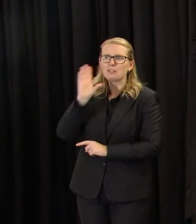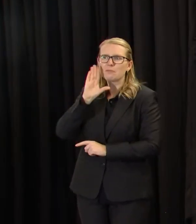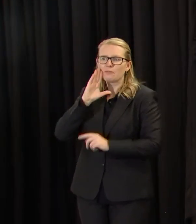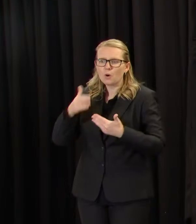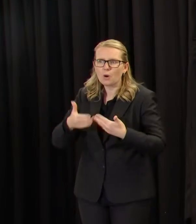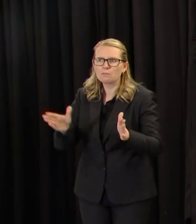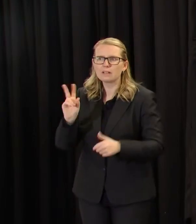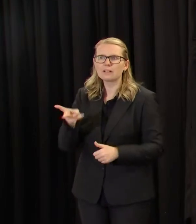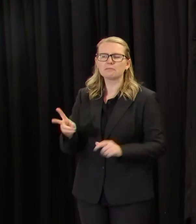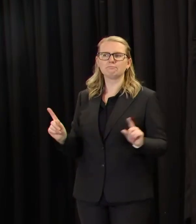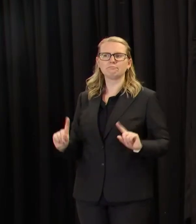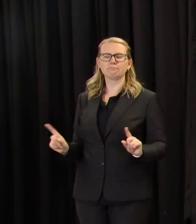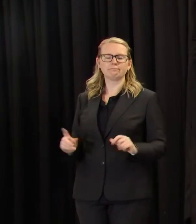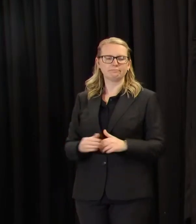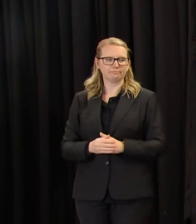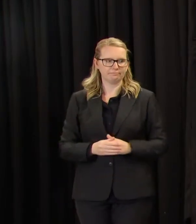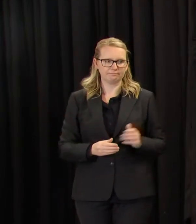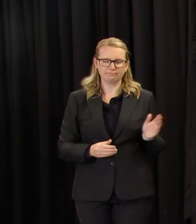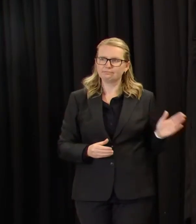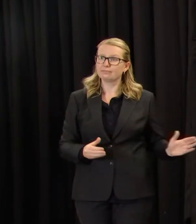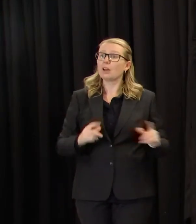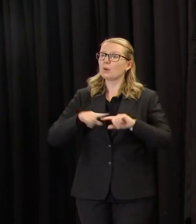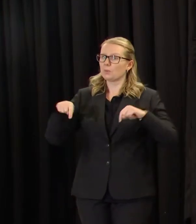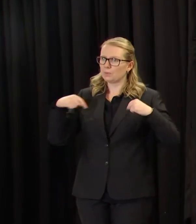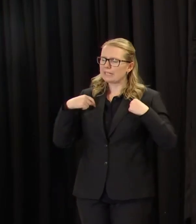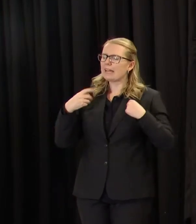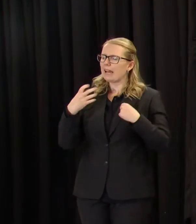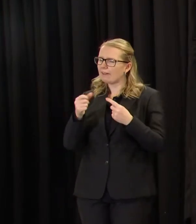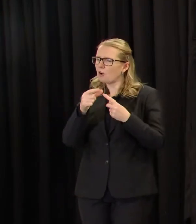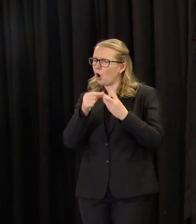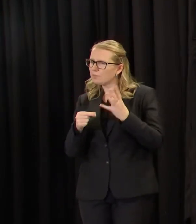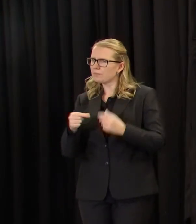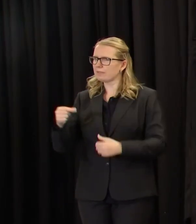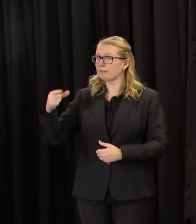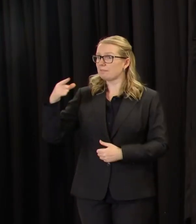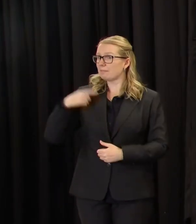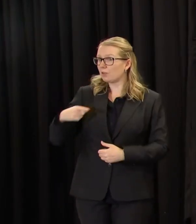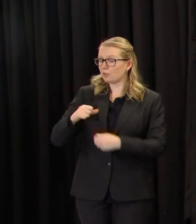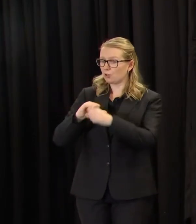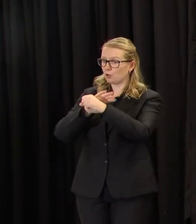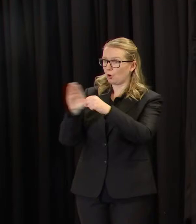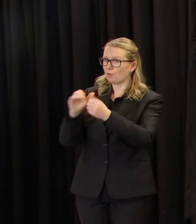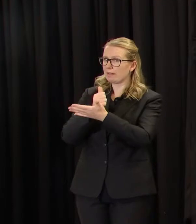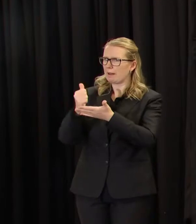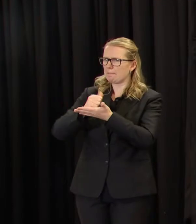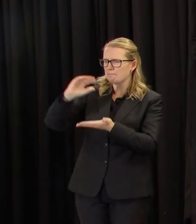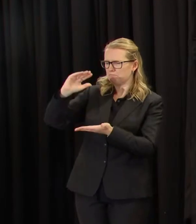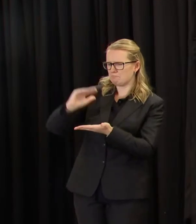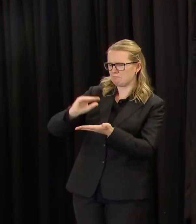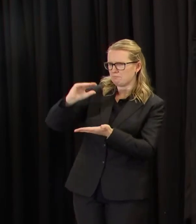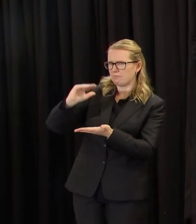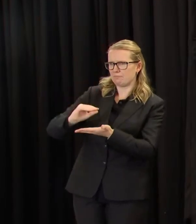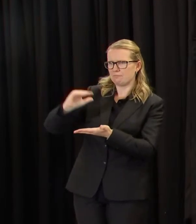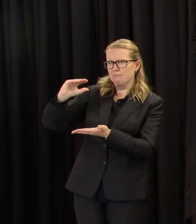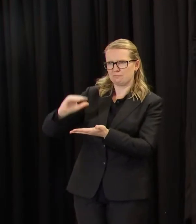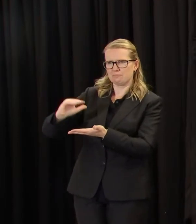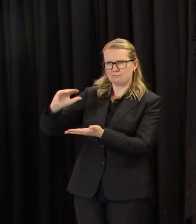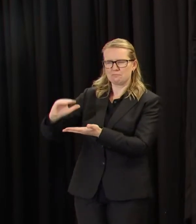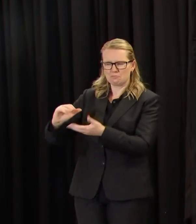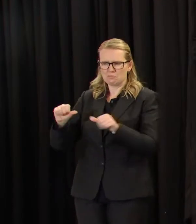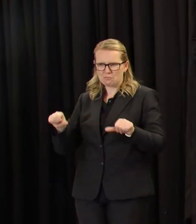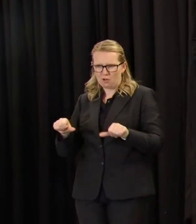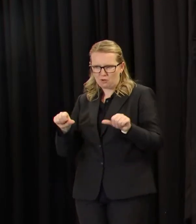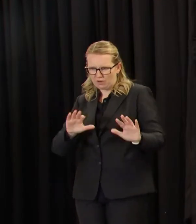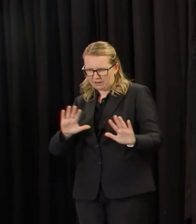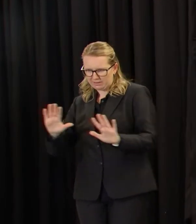think we have options available to us with low numbers, and if we can get them even lower, we have options that are not available in other parts of the country where